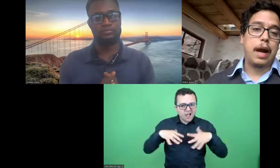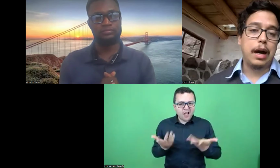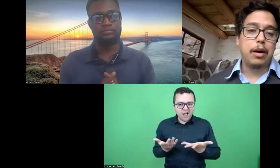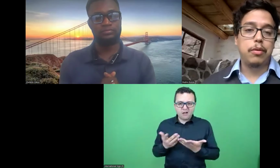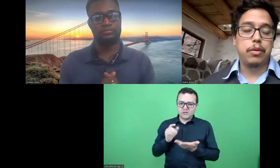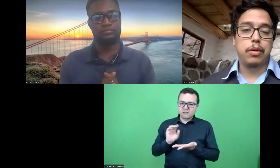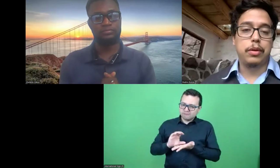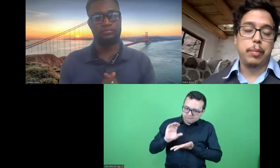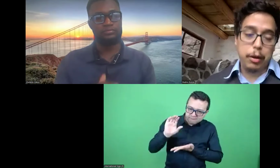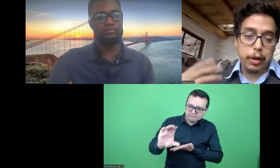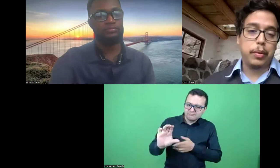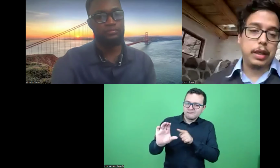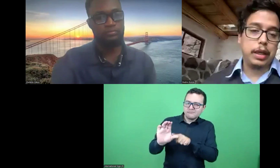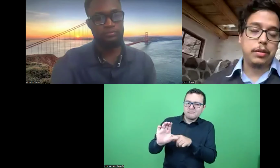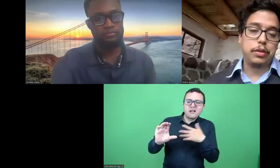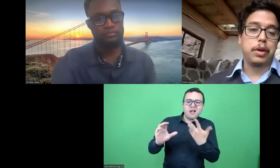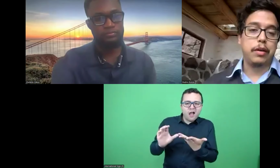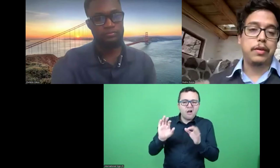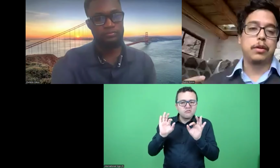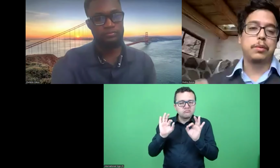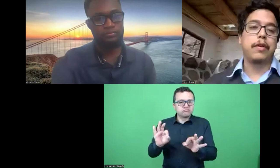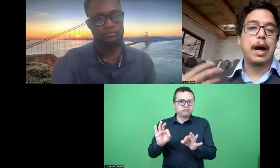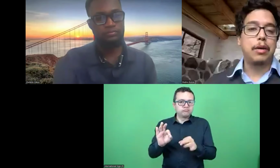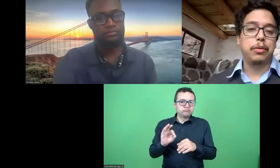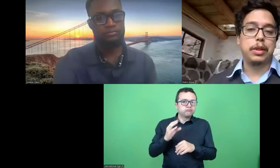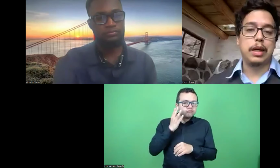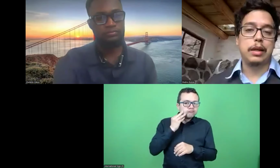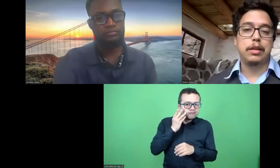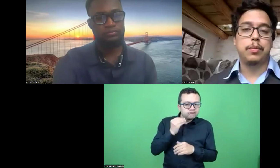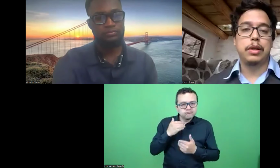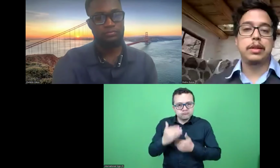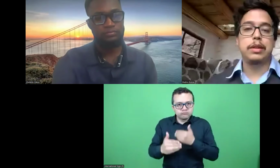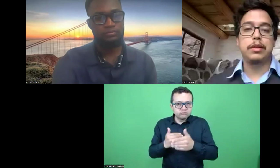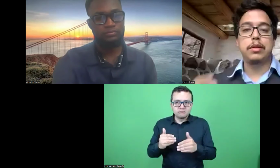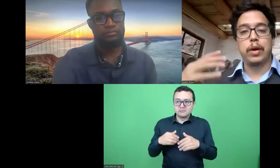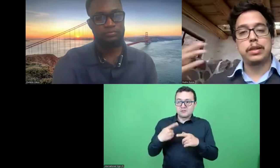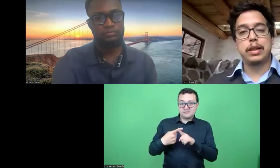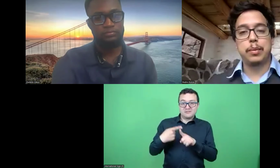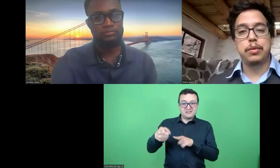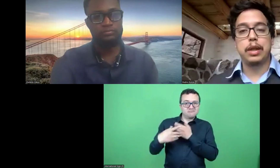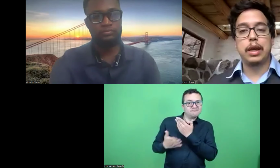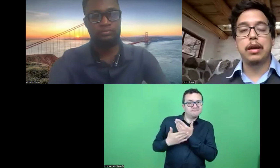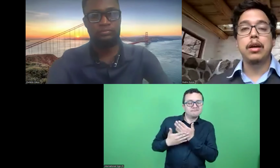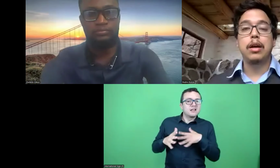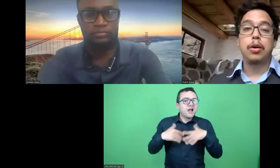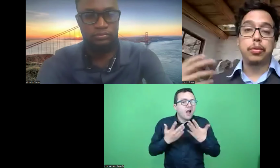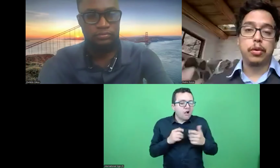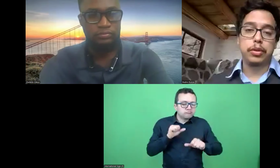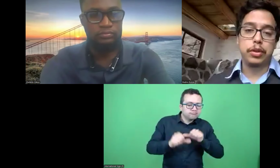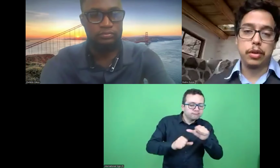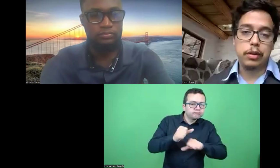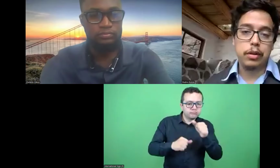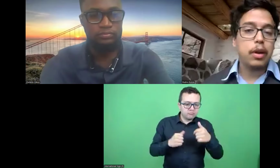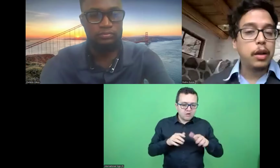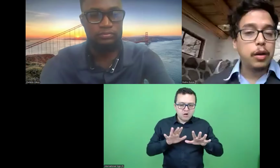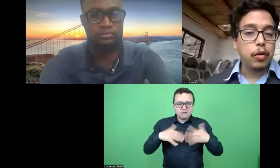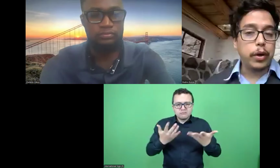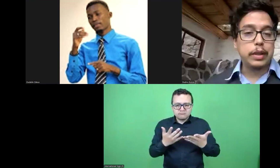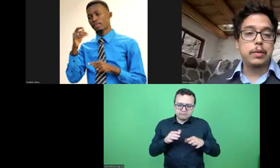of how they made recommendations to DRF in terms of how to design these policies, what steps to take, who to